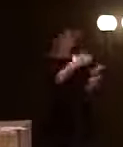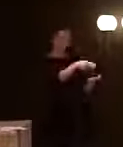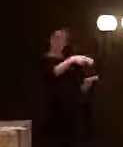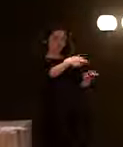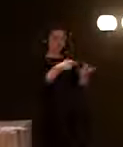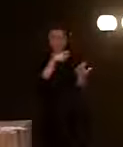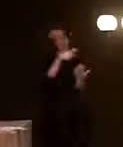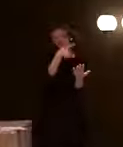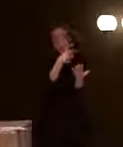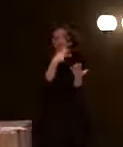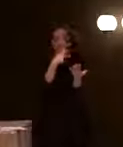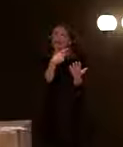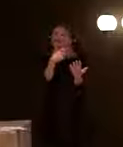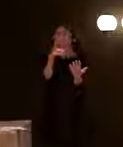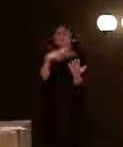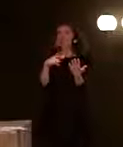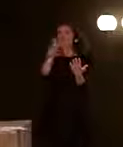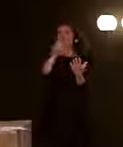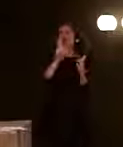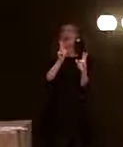time comes back, and you might